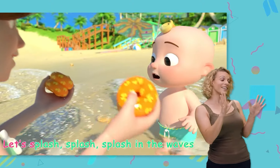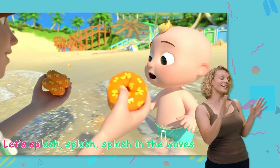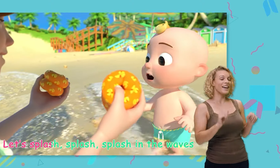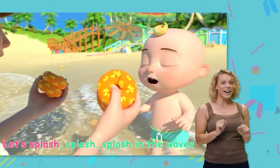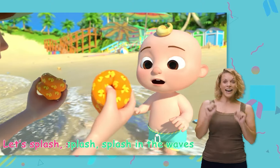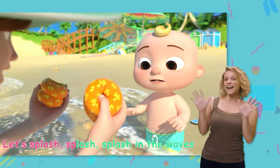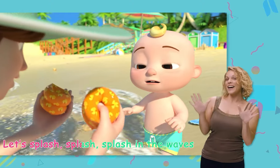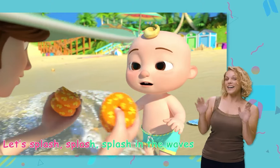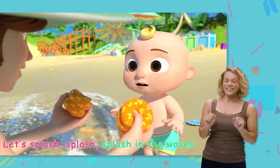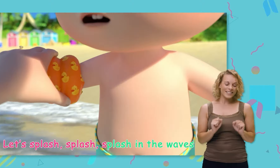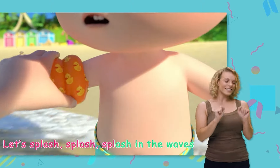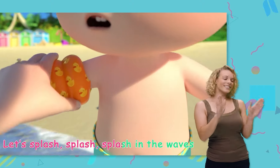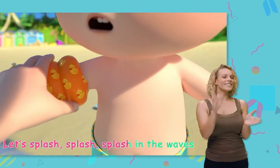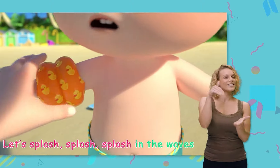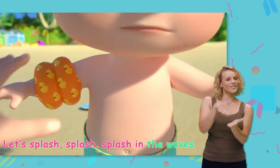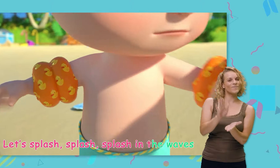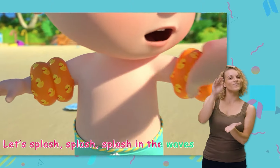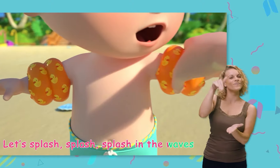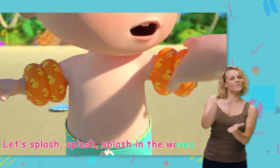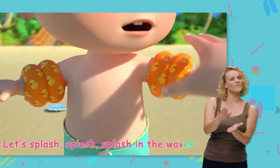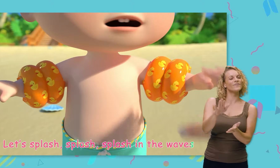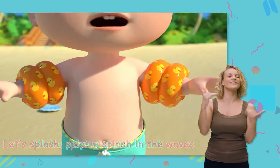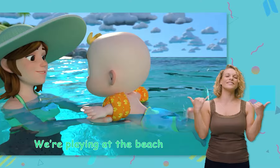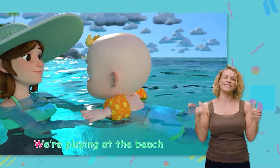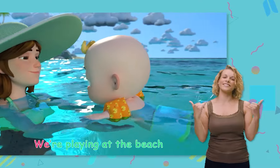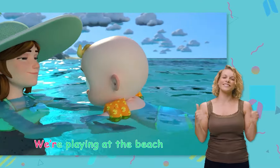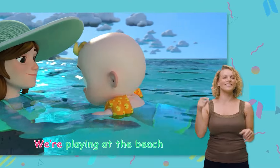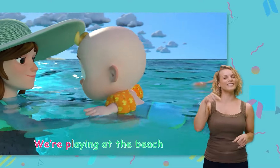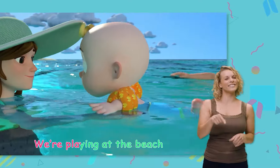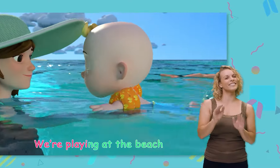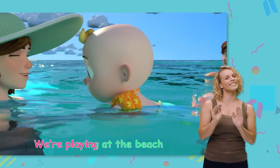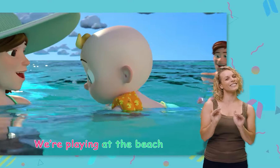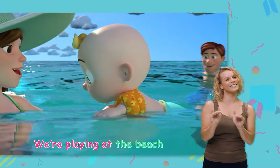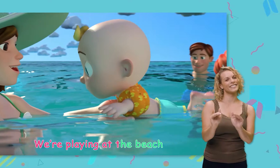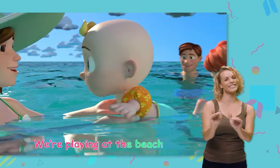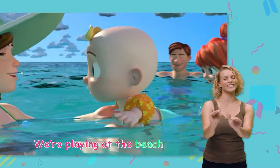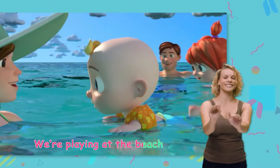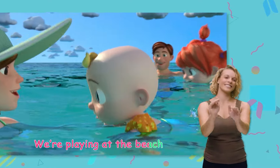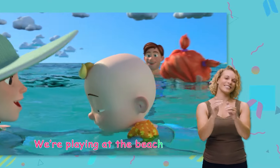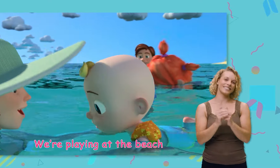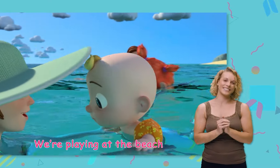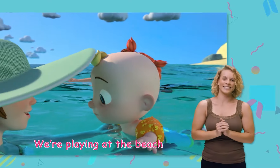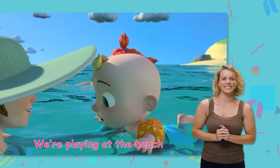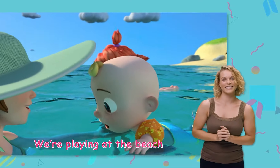Let's splash, splash, splash in the waves. We're playing at the